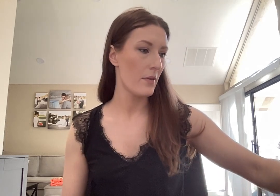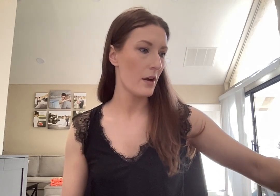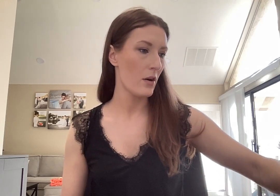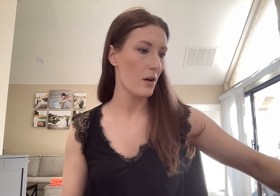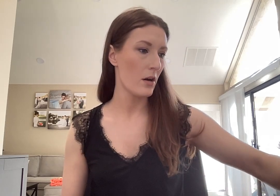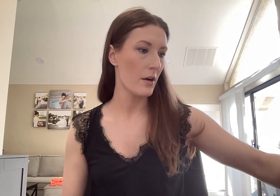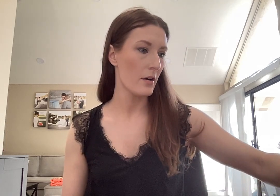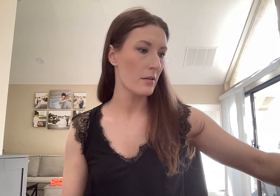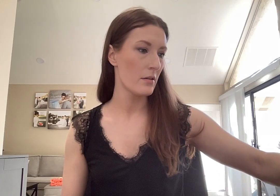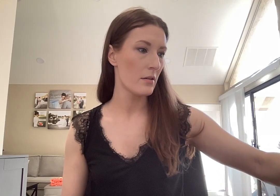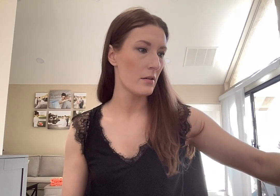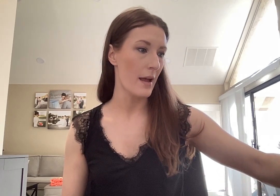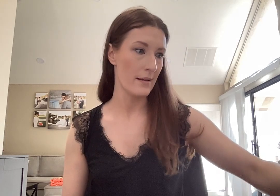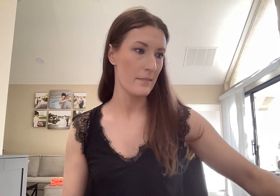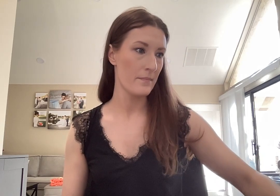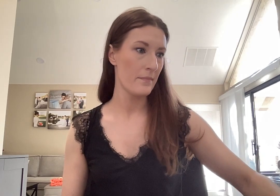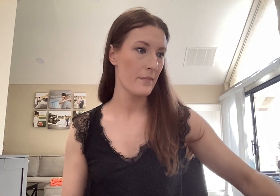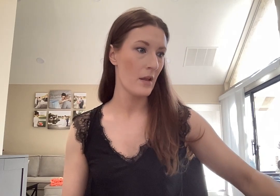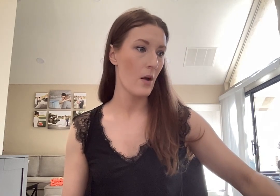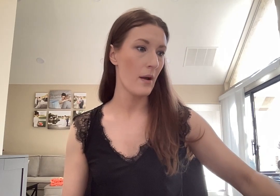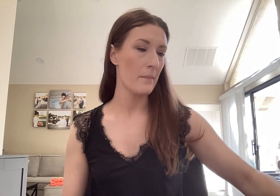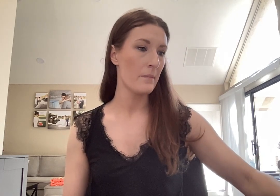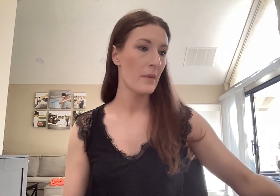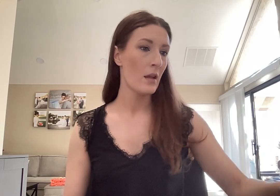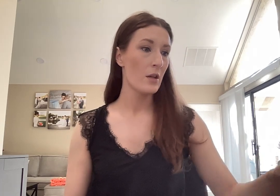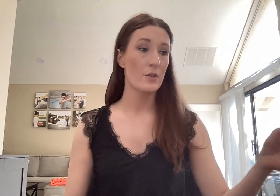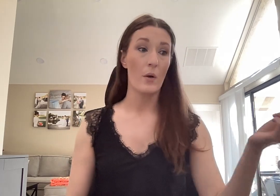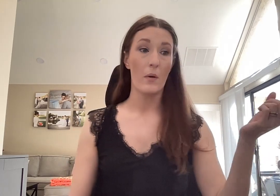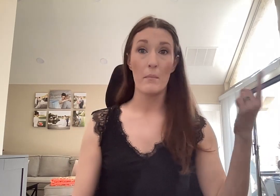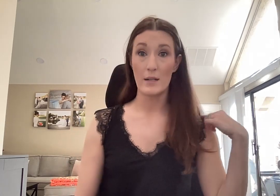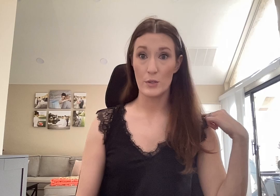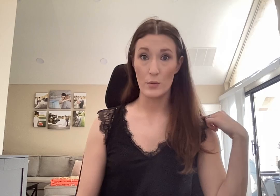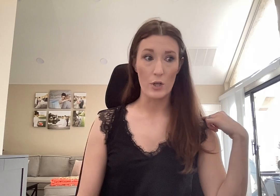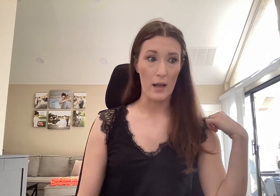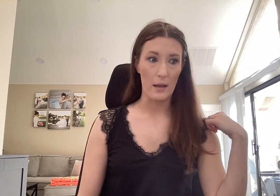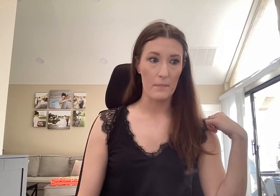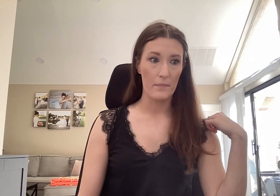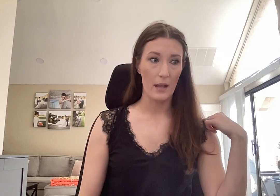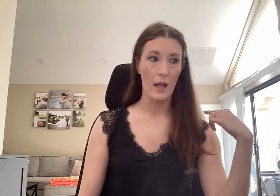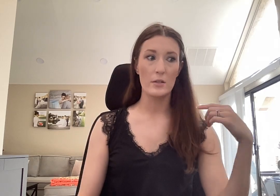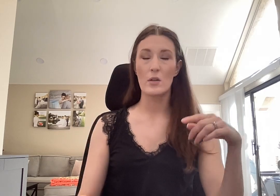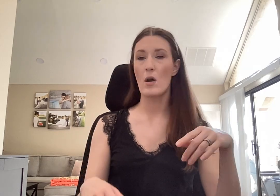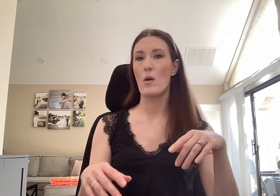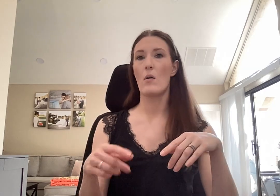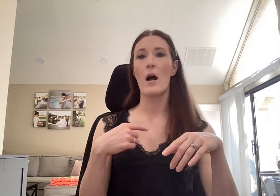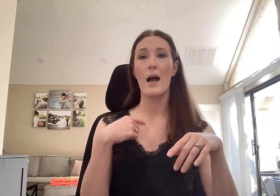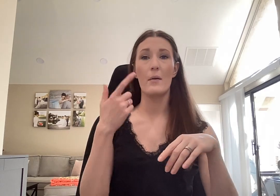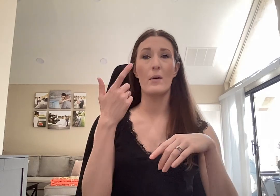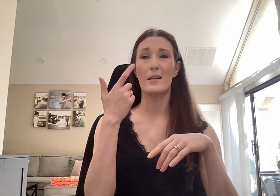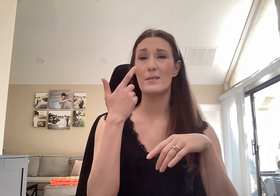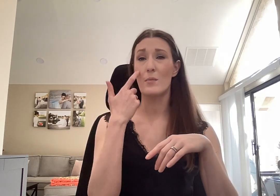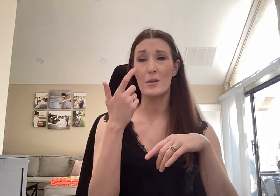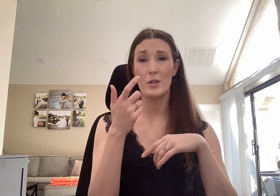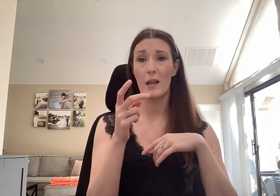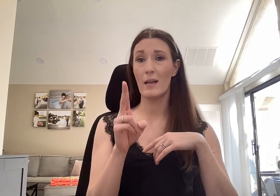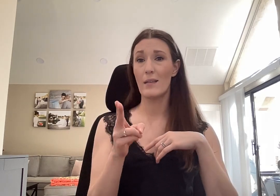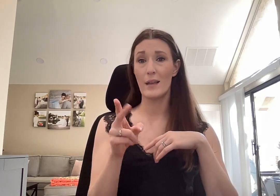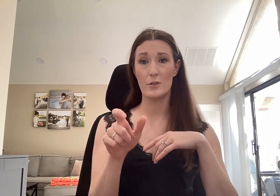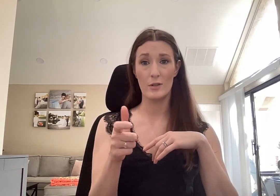There are 9. Okay. So, men's suit jacket. Okay, so I was watching the History